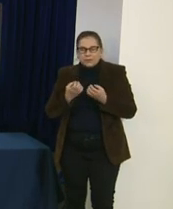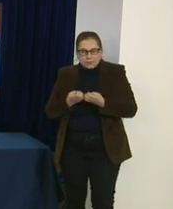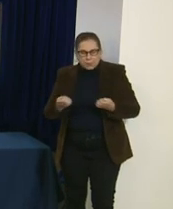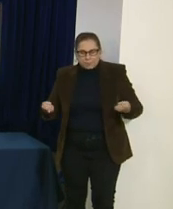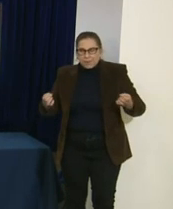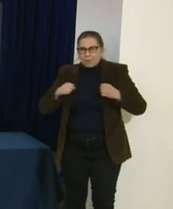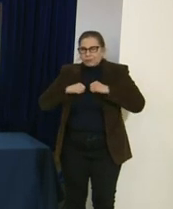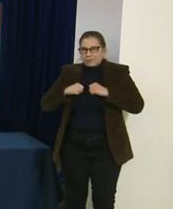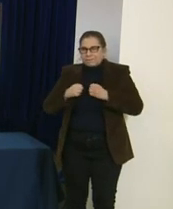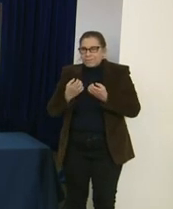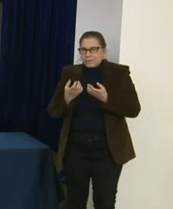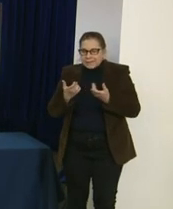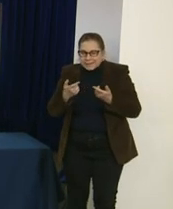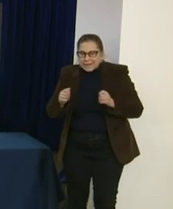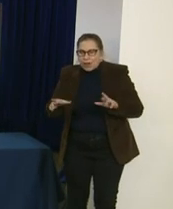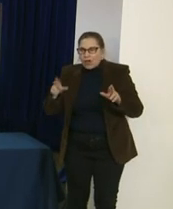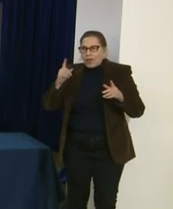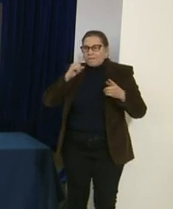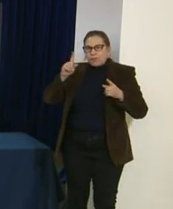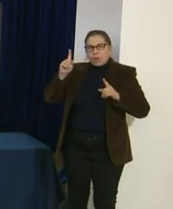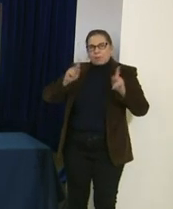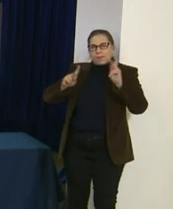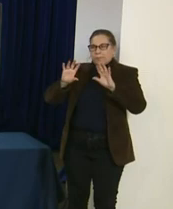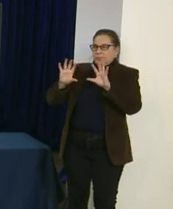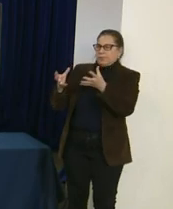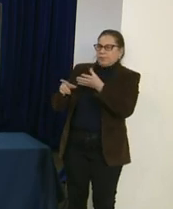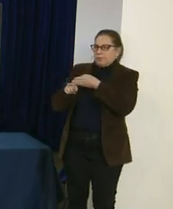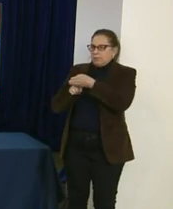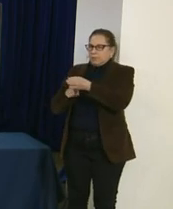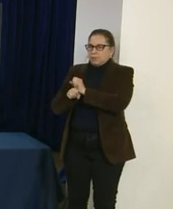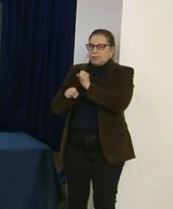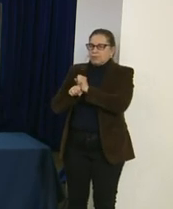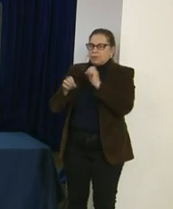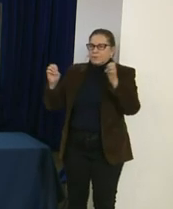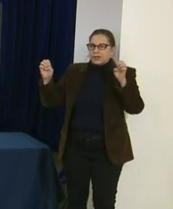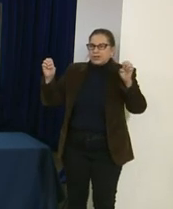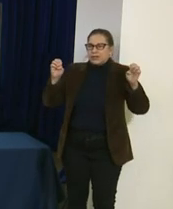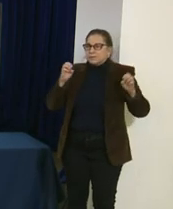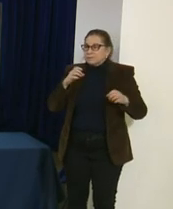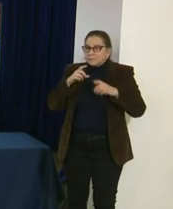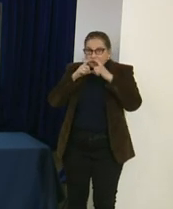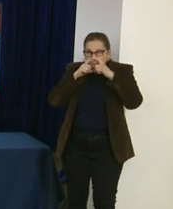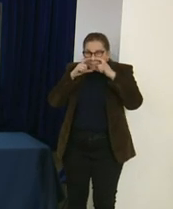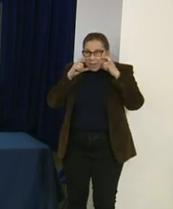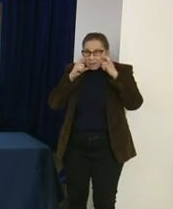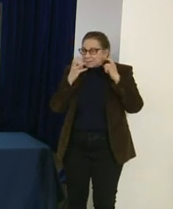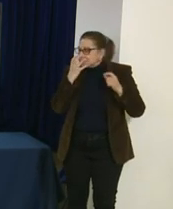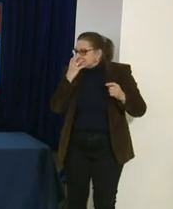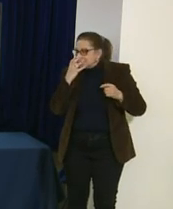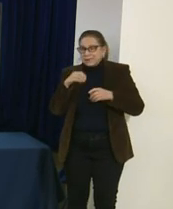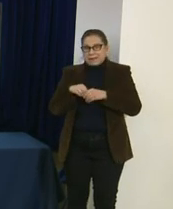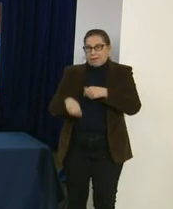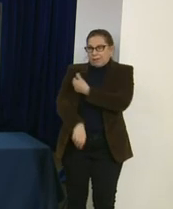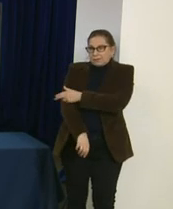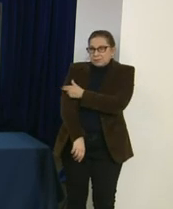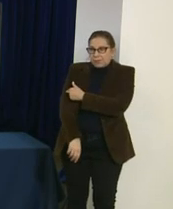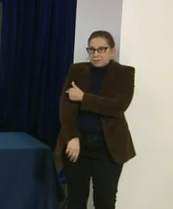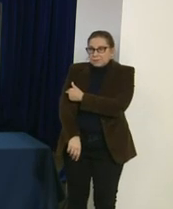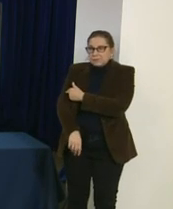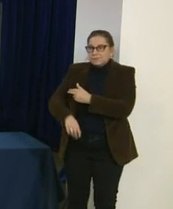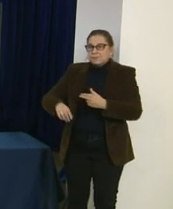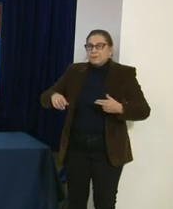and bed space and ventilator access in our hospitals. And that way, those in need of critical care will get